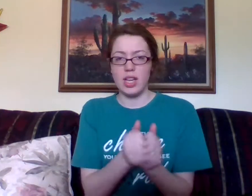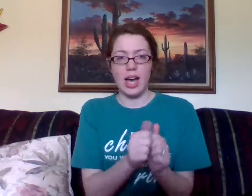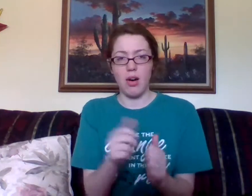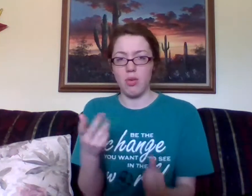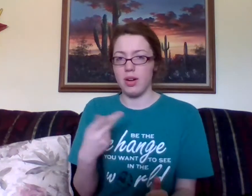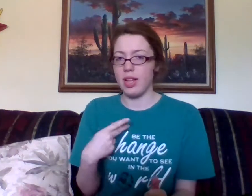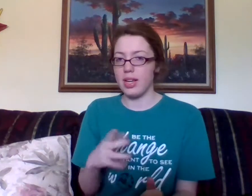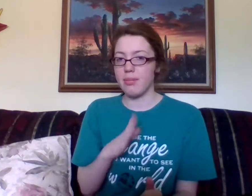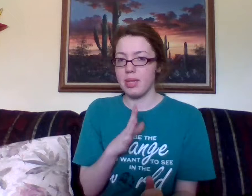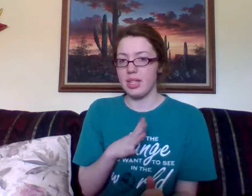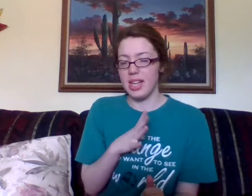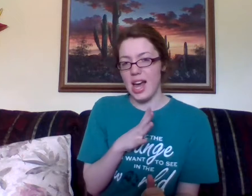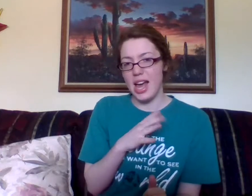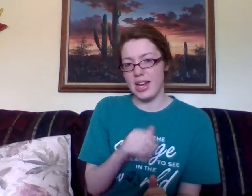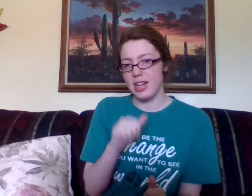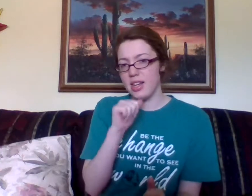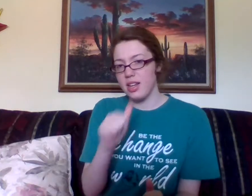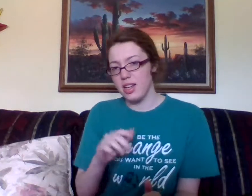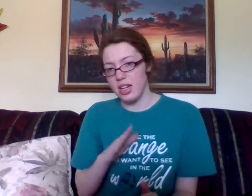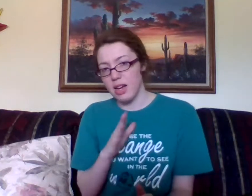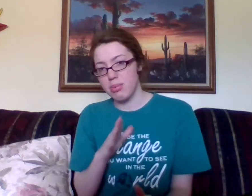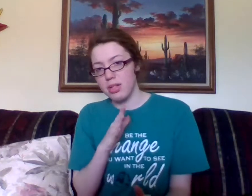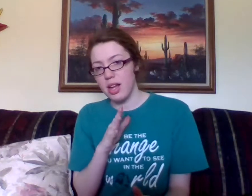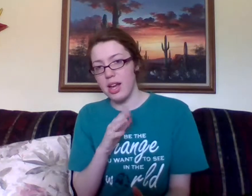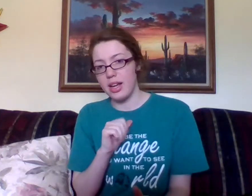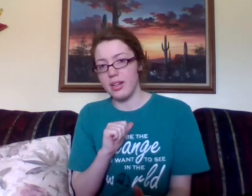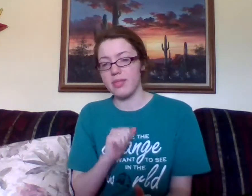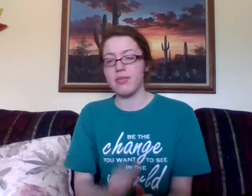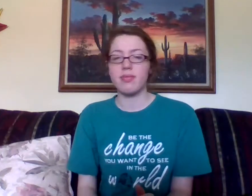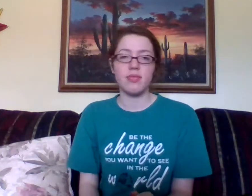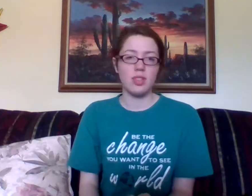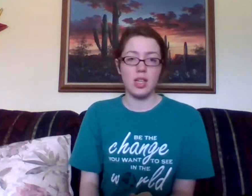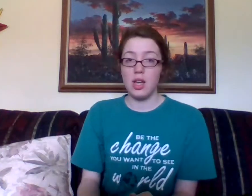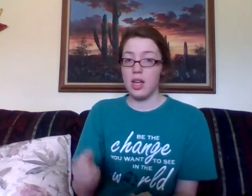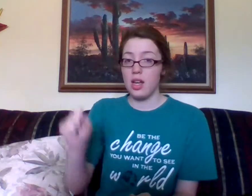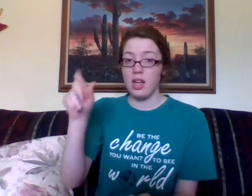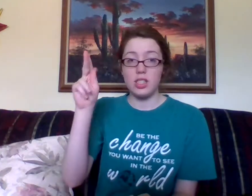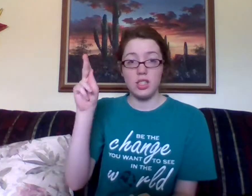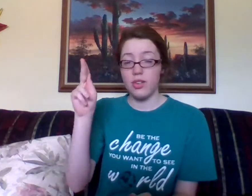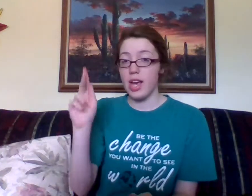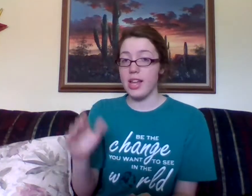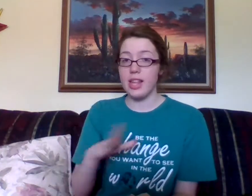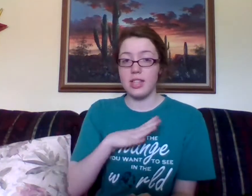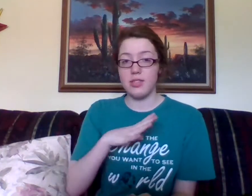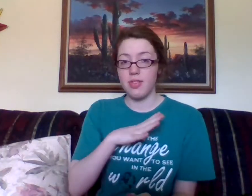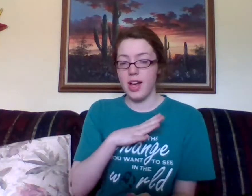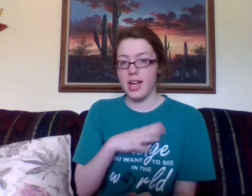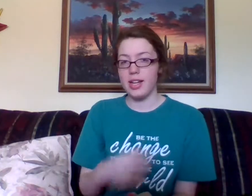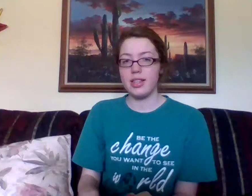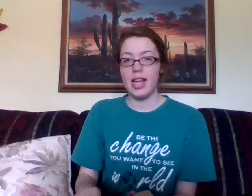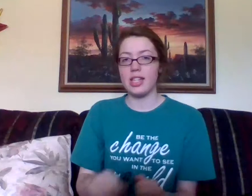how we're like polite, not polite. This is okay. That's fine.